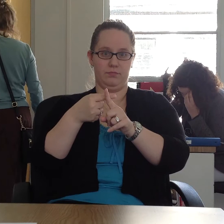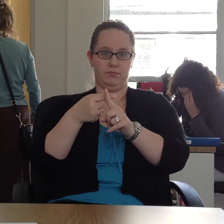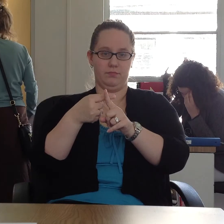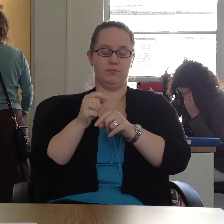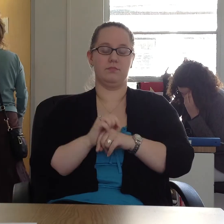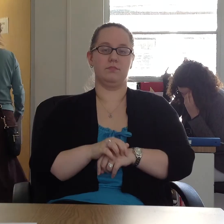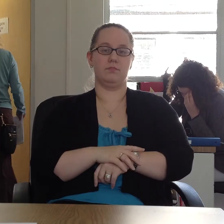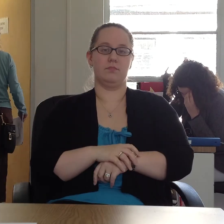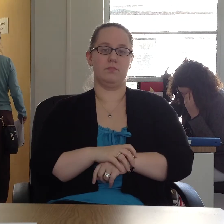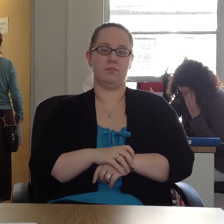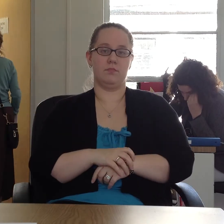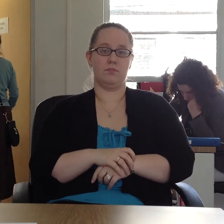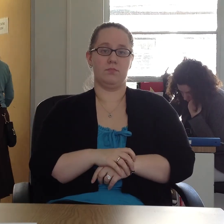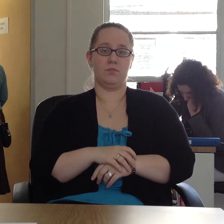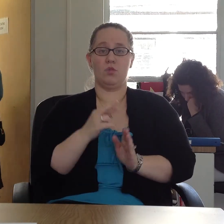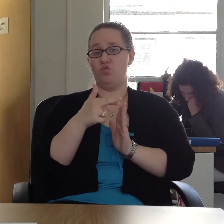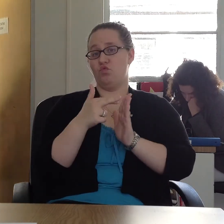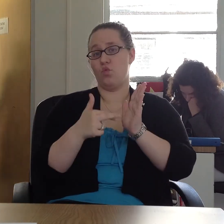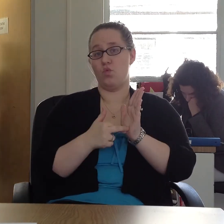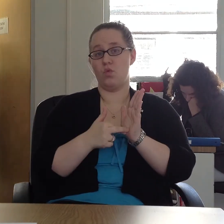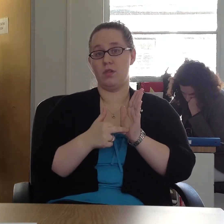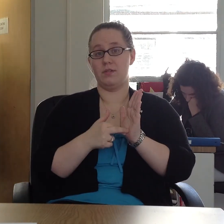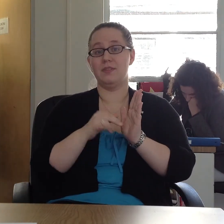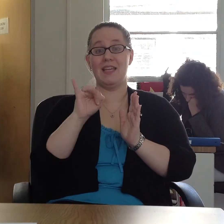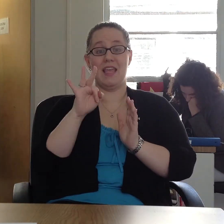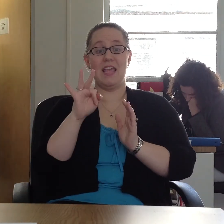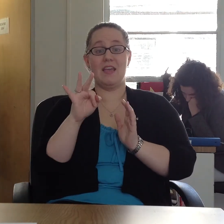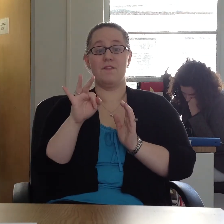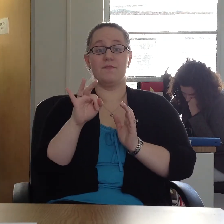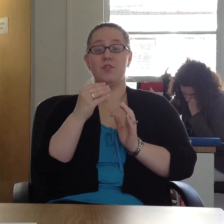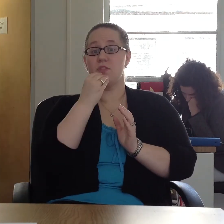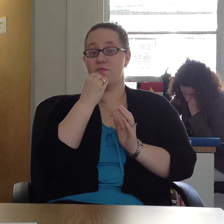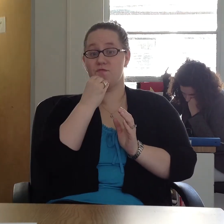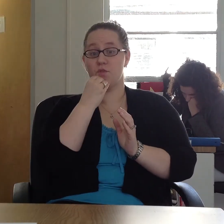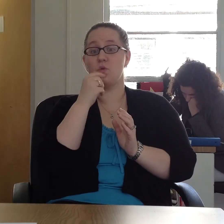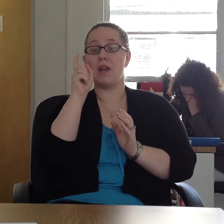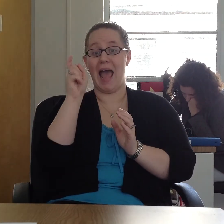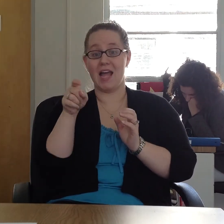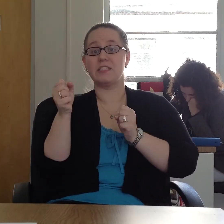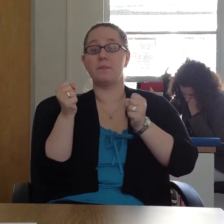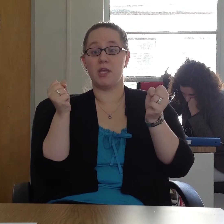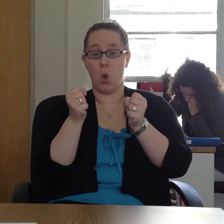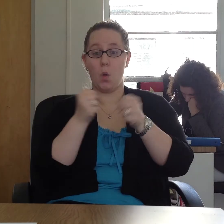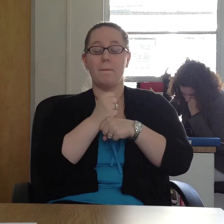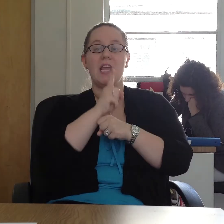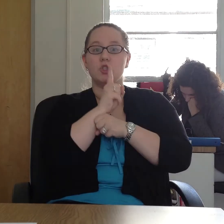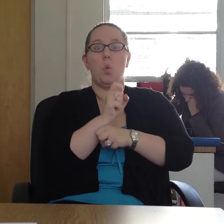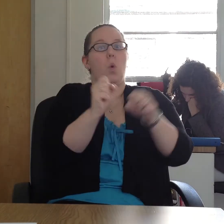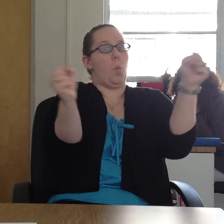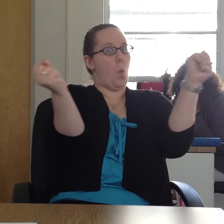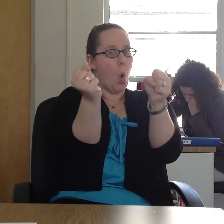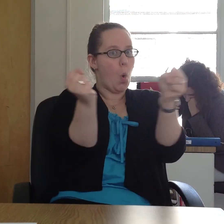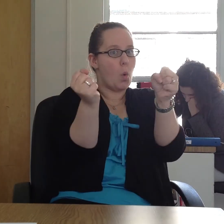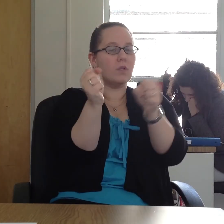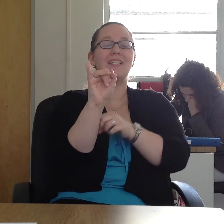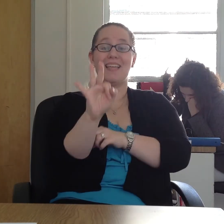The rule of thumb is hot foods hot, cold foods cold.